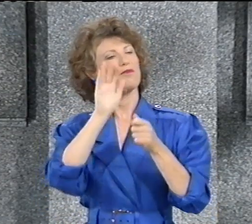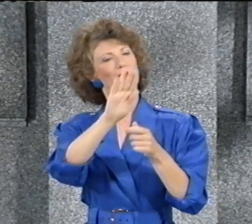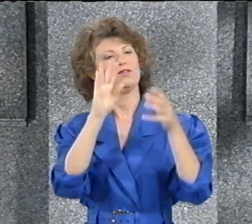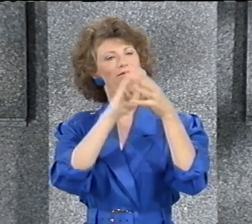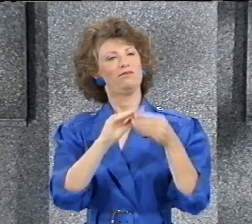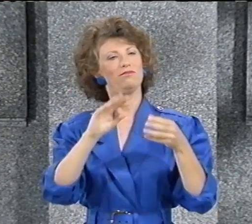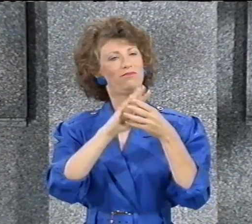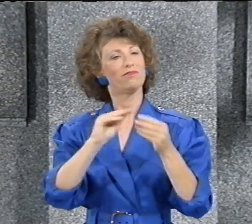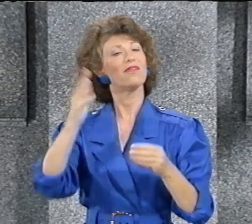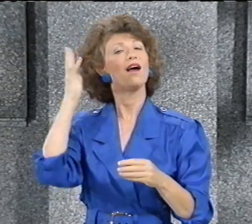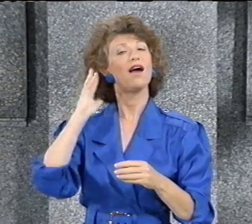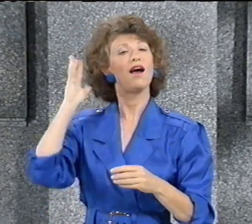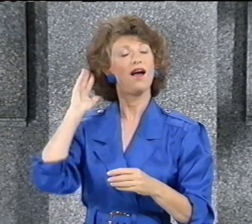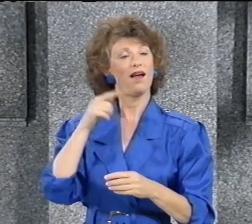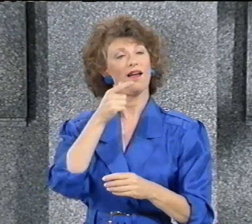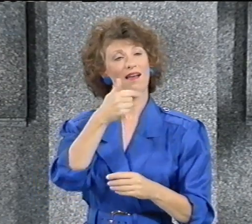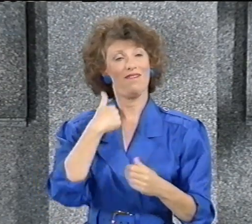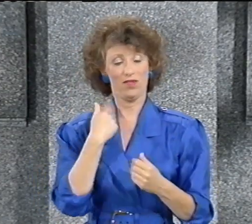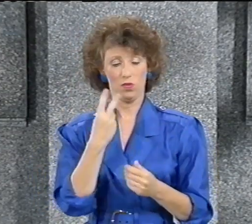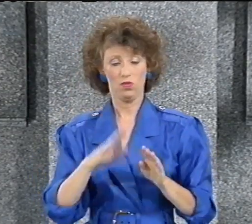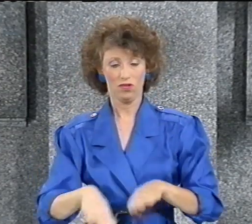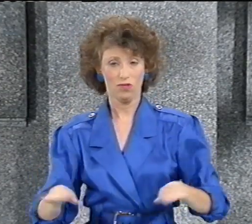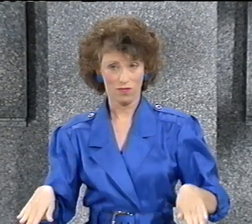He has a deaf daughter and a hearing son,